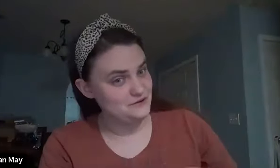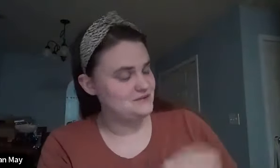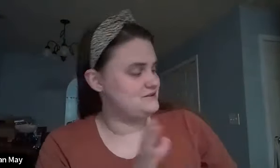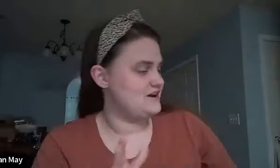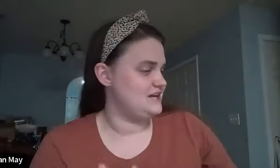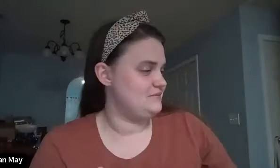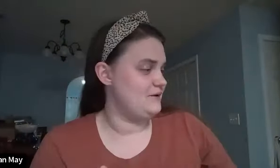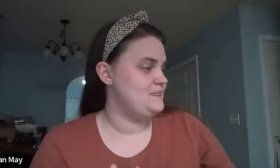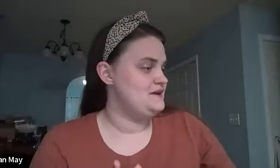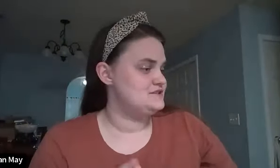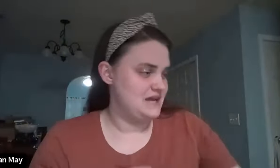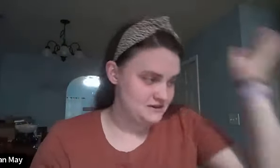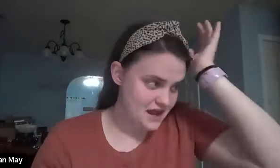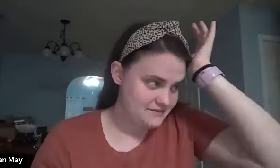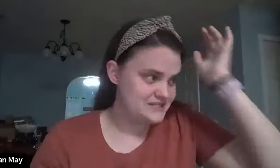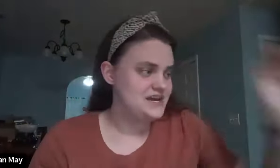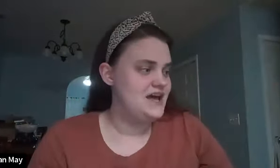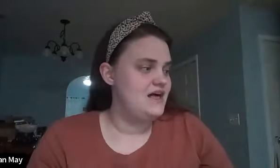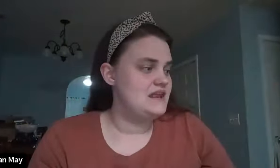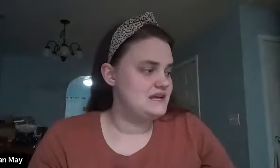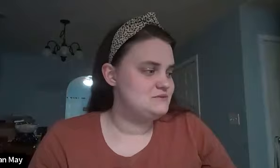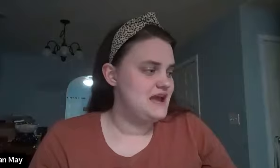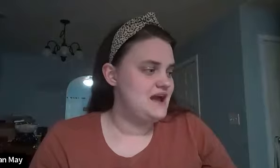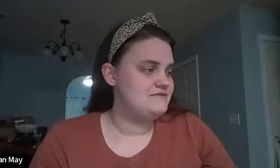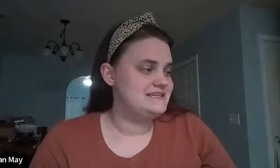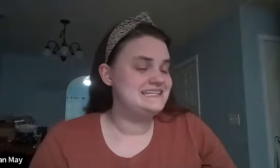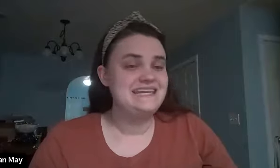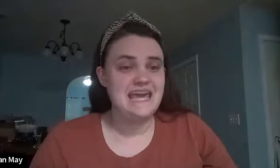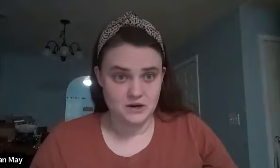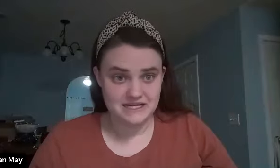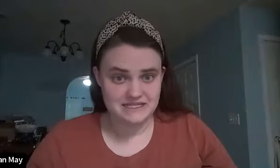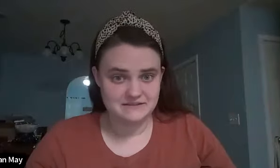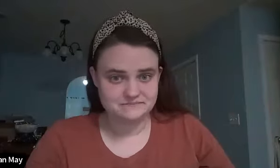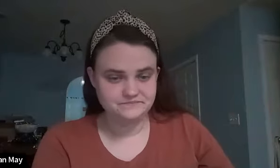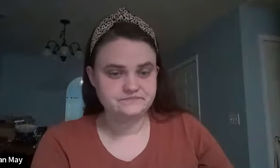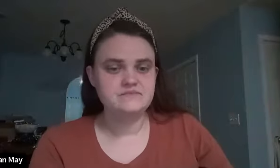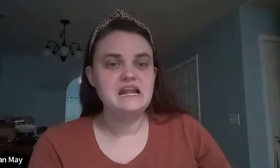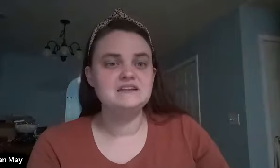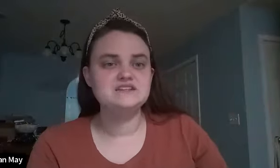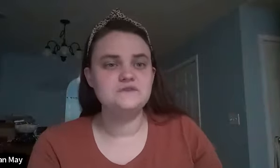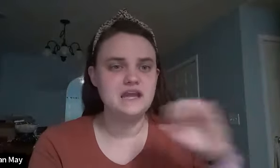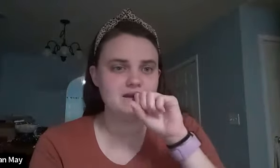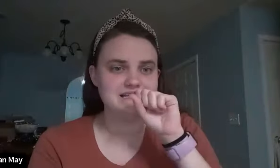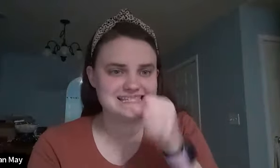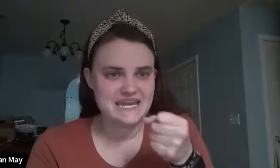that we were talking about. So we had our cabbage. The next one I have is carrot. And so for carrot, it's